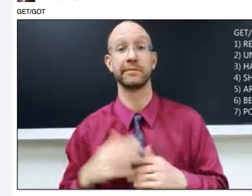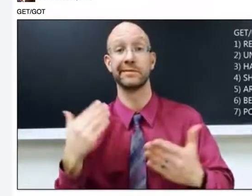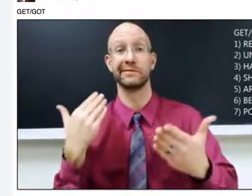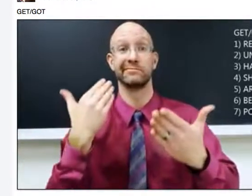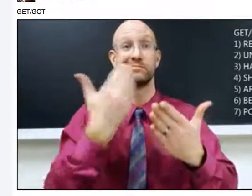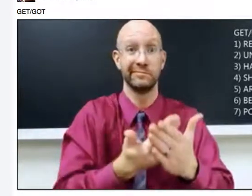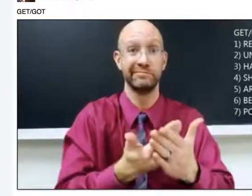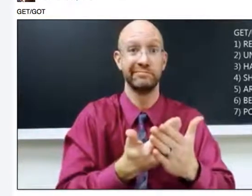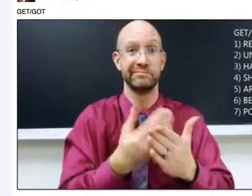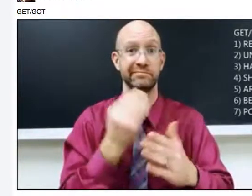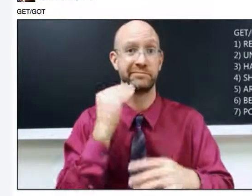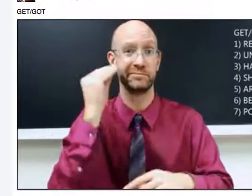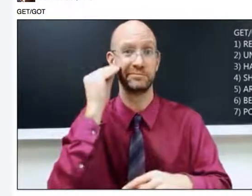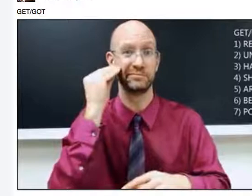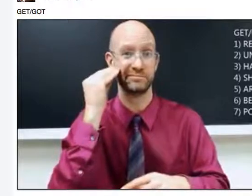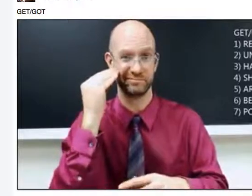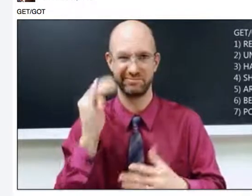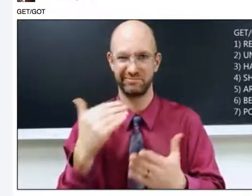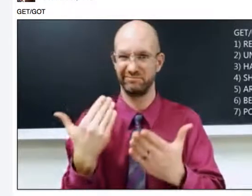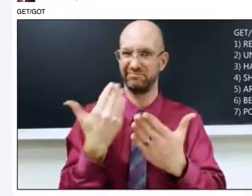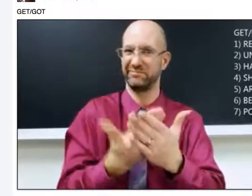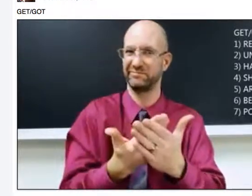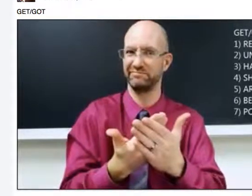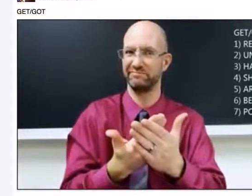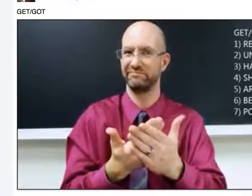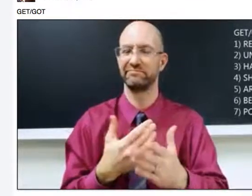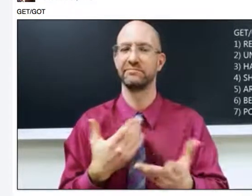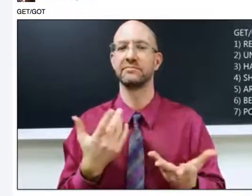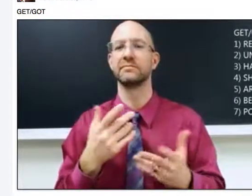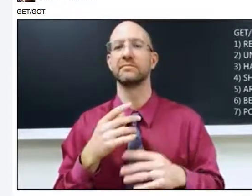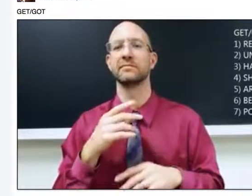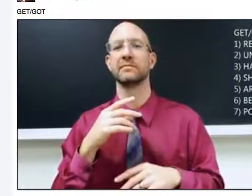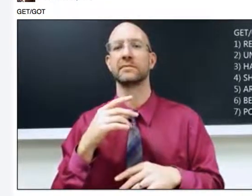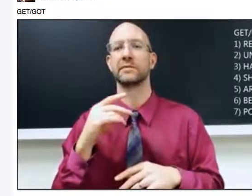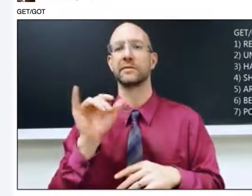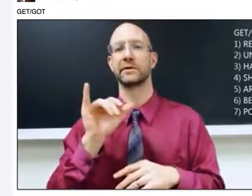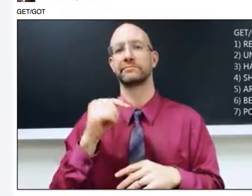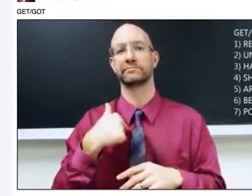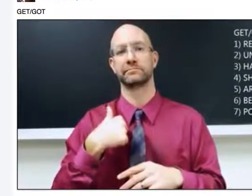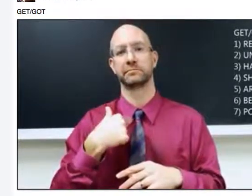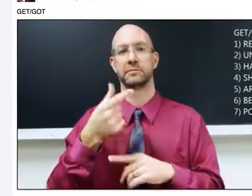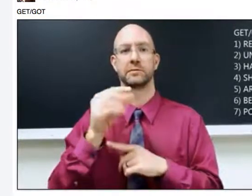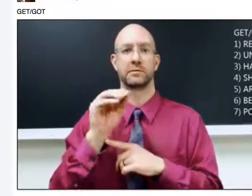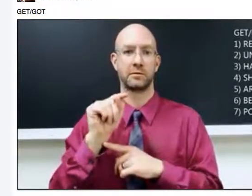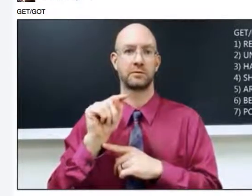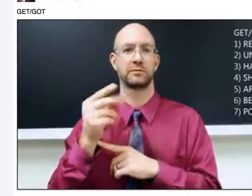Number 5, arrive. I arrived home.